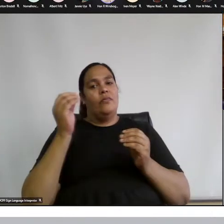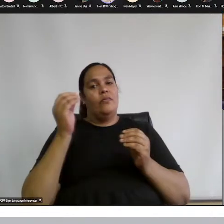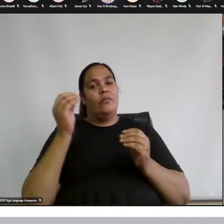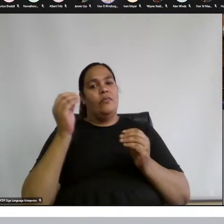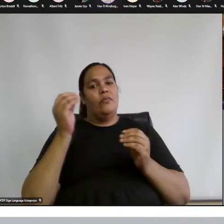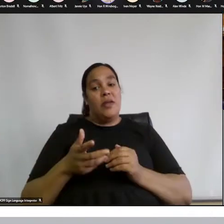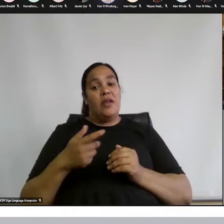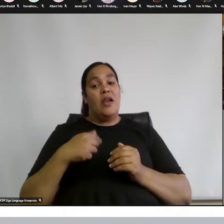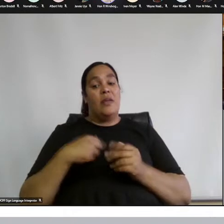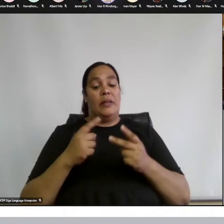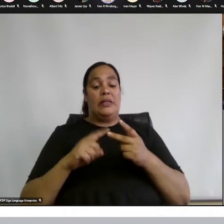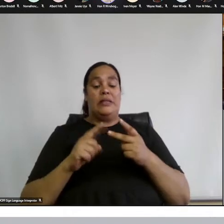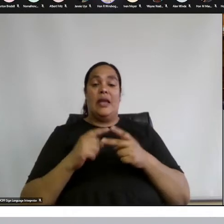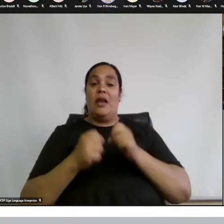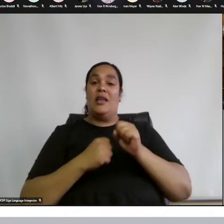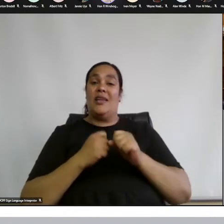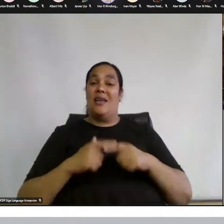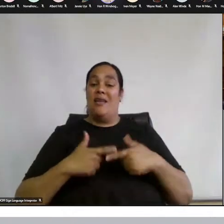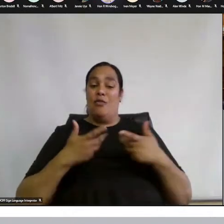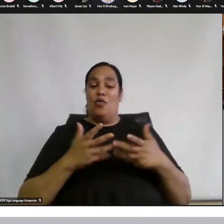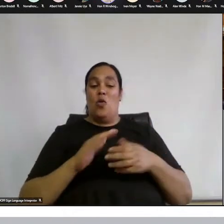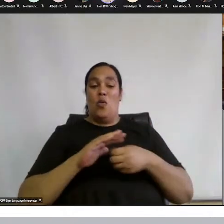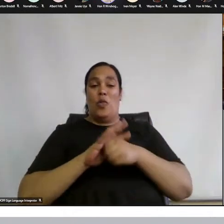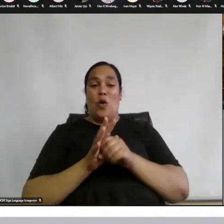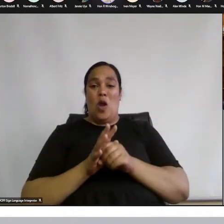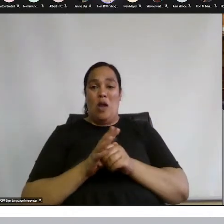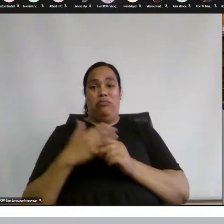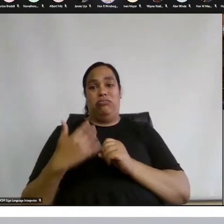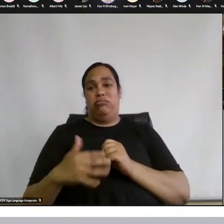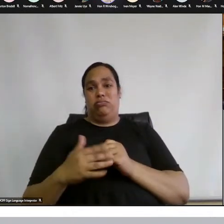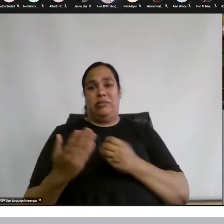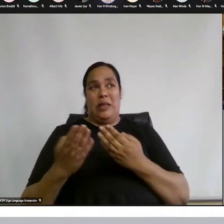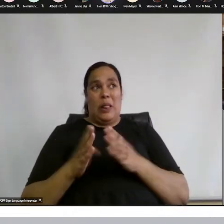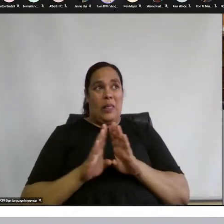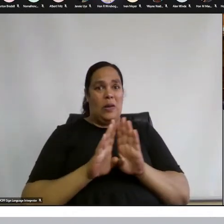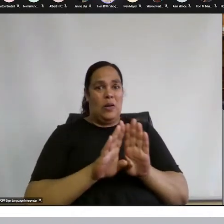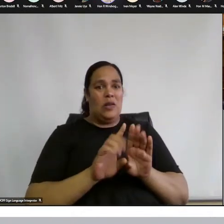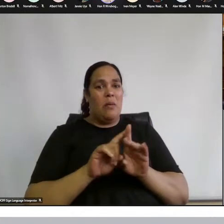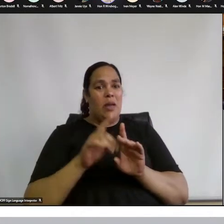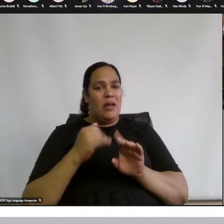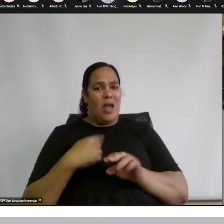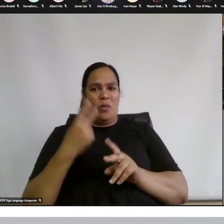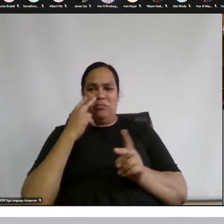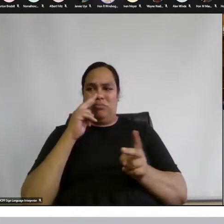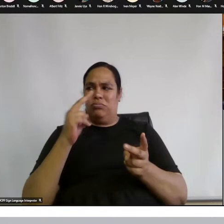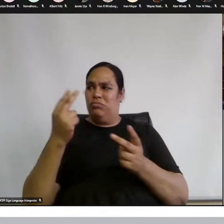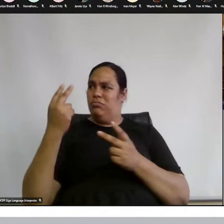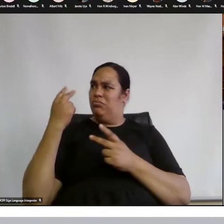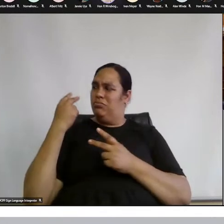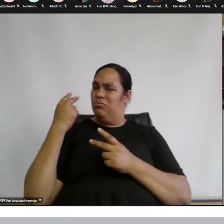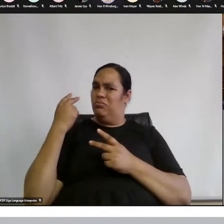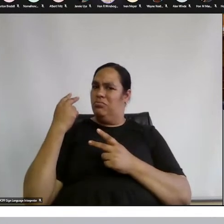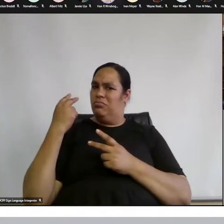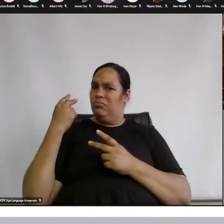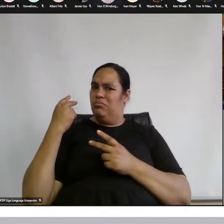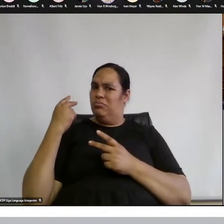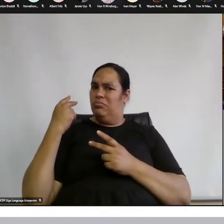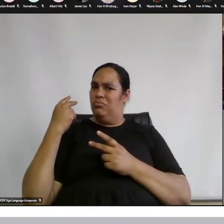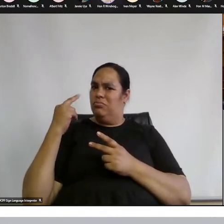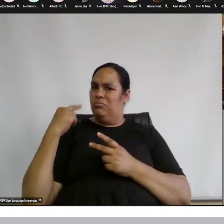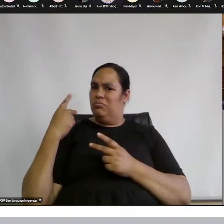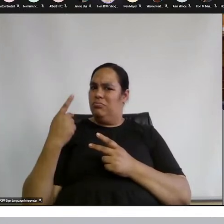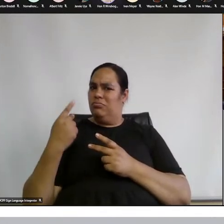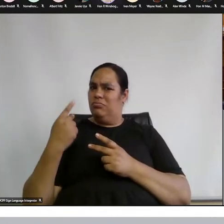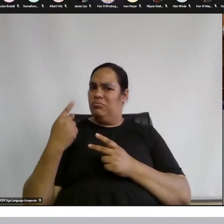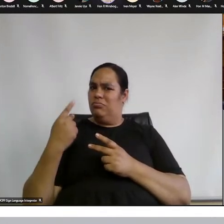Speaker, as the second year of living with COVID-19 pandemic draw to a close, and as we look back on the journey traversed over